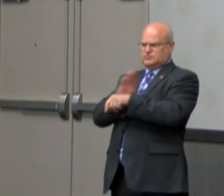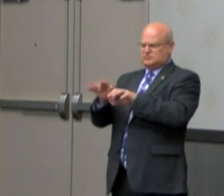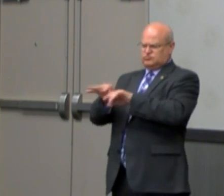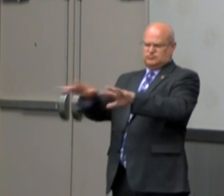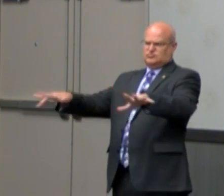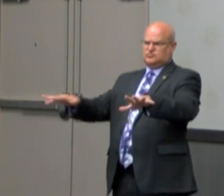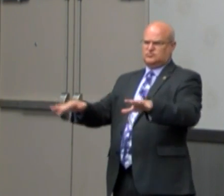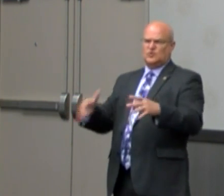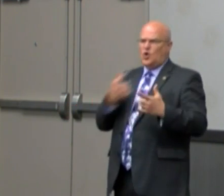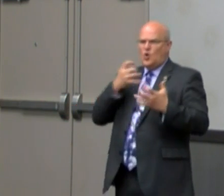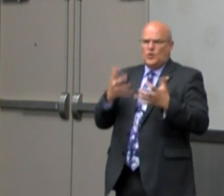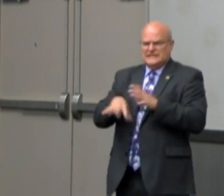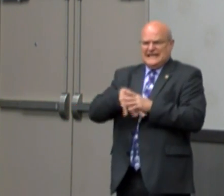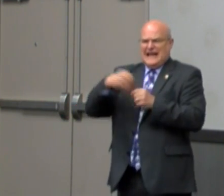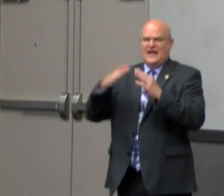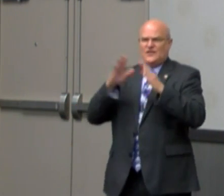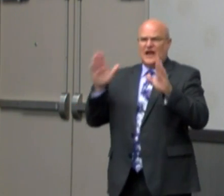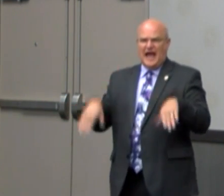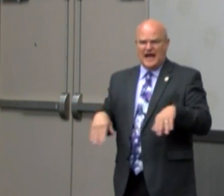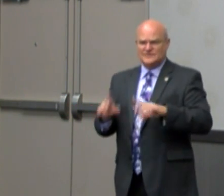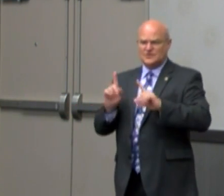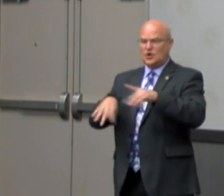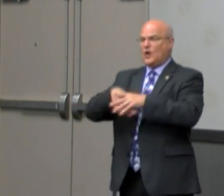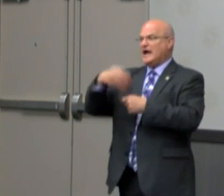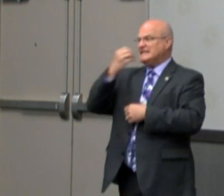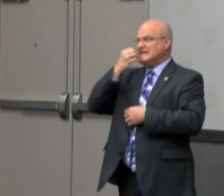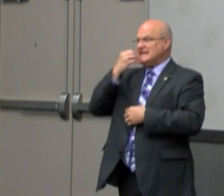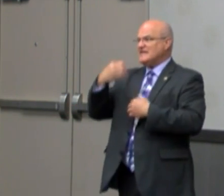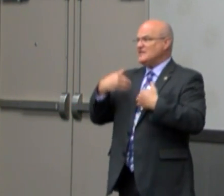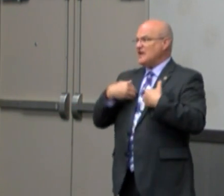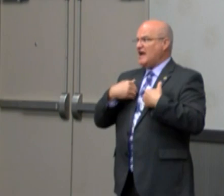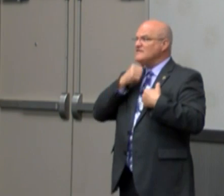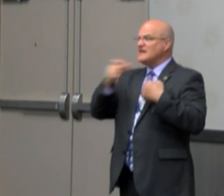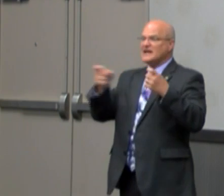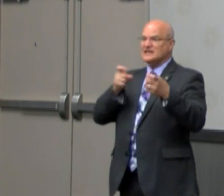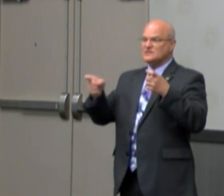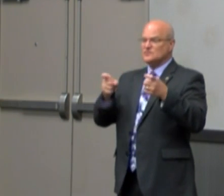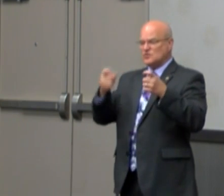In fact, who wants to get out of their house and go out to eat if you've got it uncontrolled?